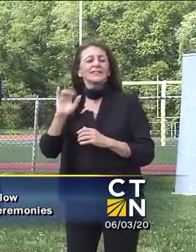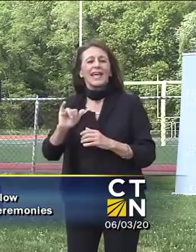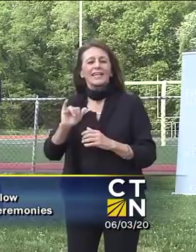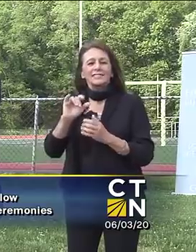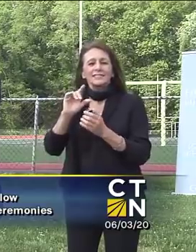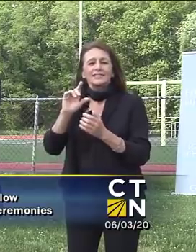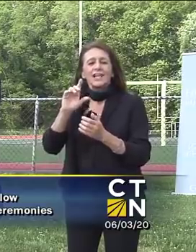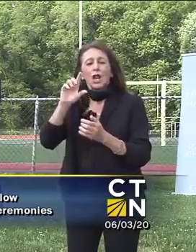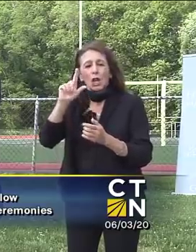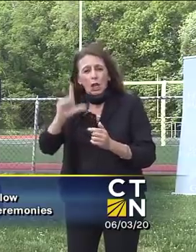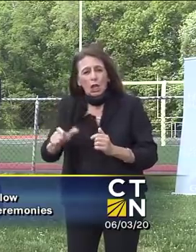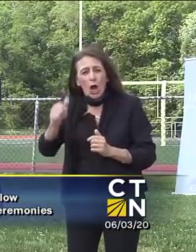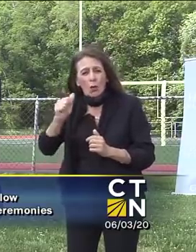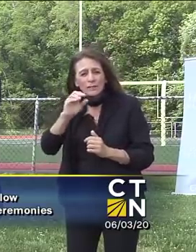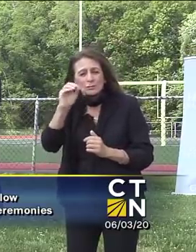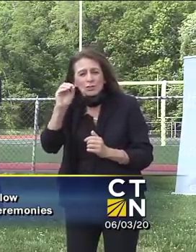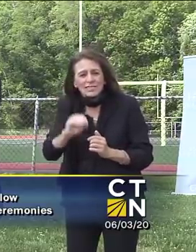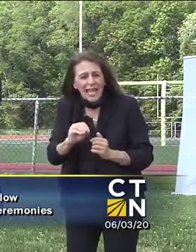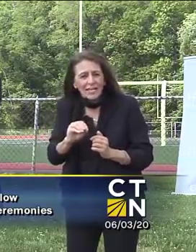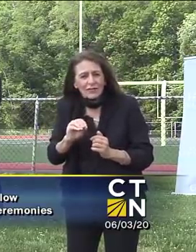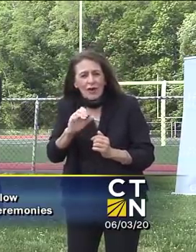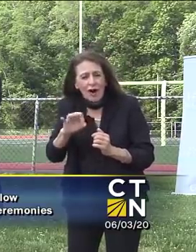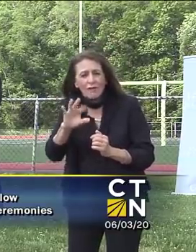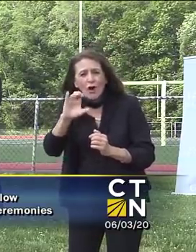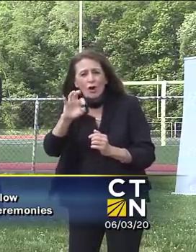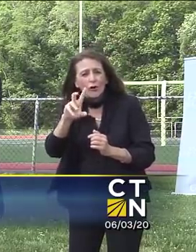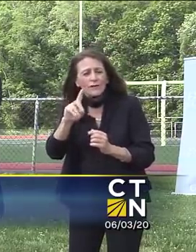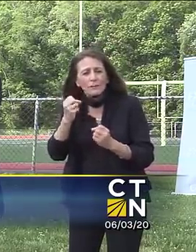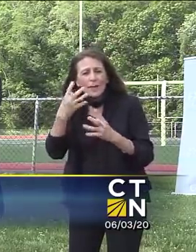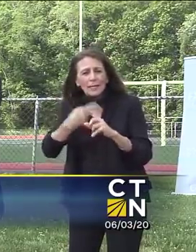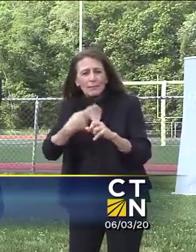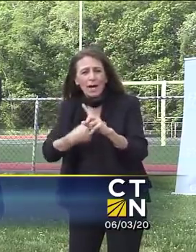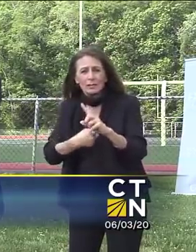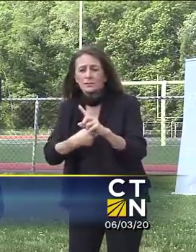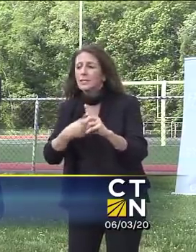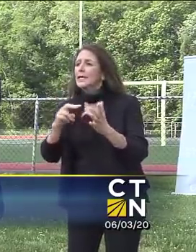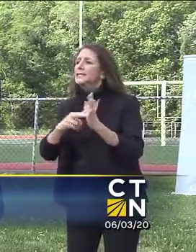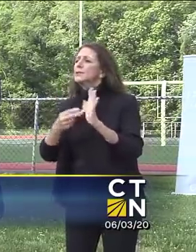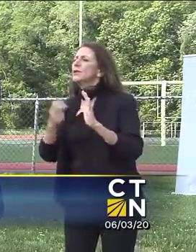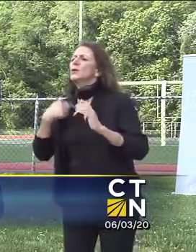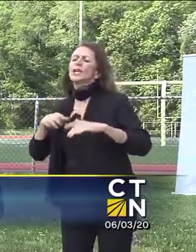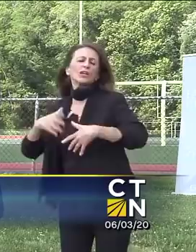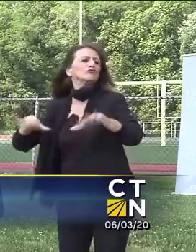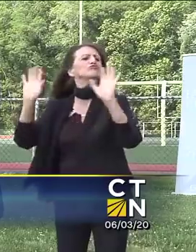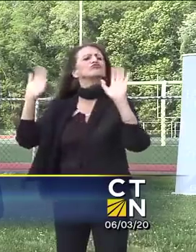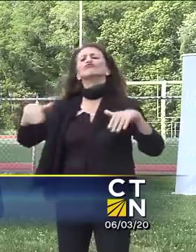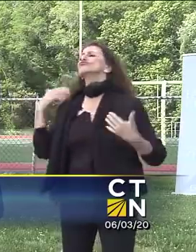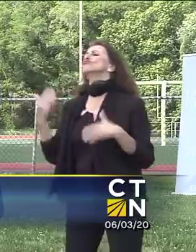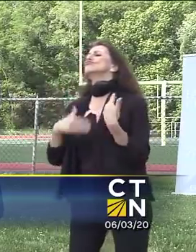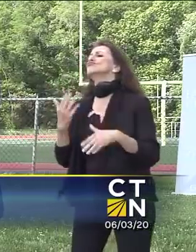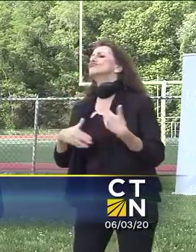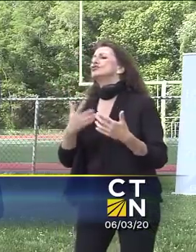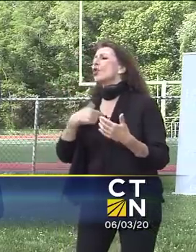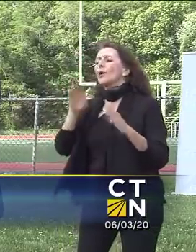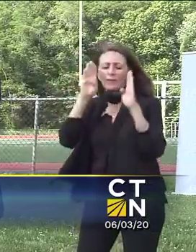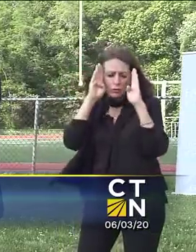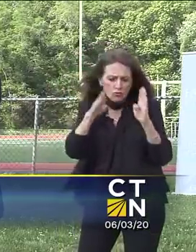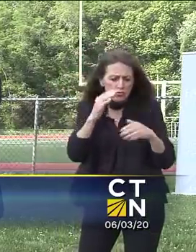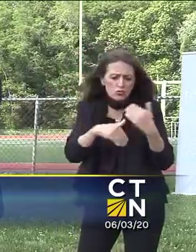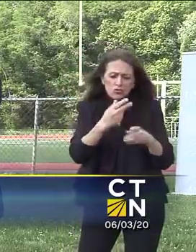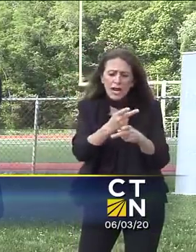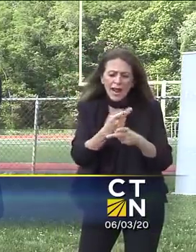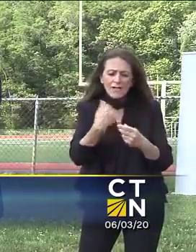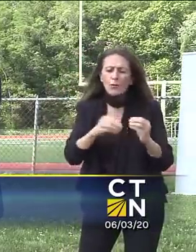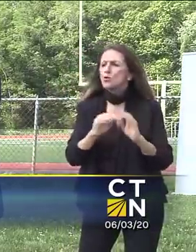percentage positivity we have had in months. That doesn't mean this is our time to relax, our time to take our foot off the accelerator, our